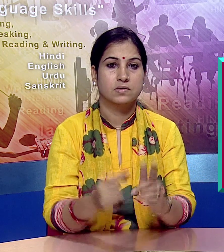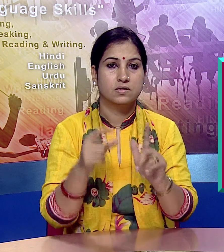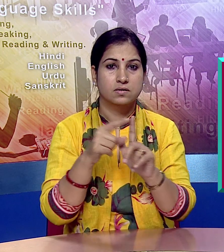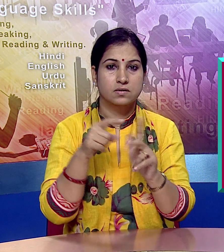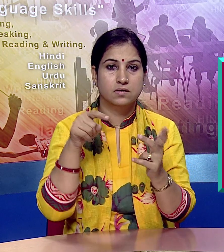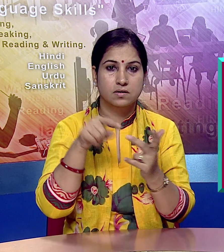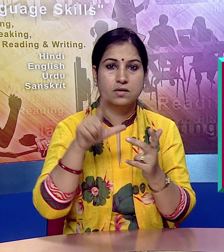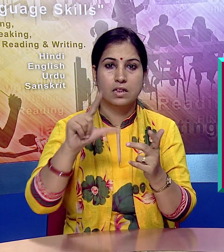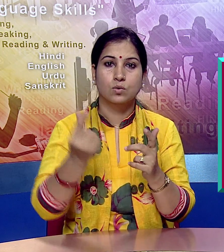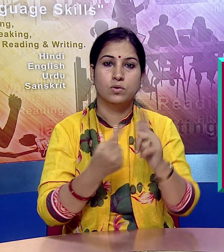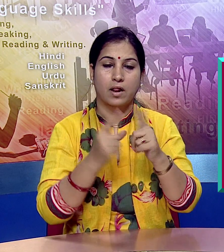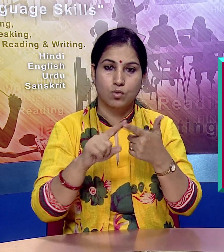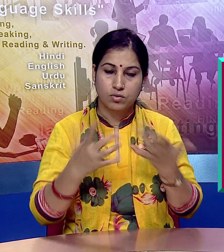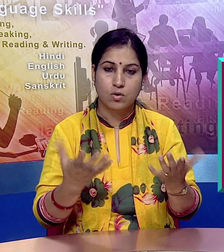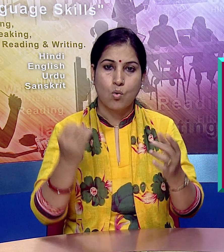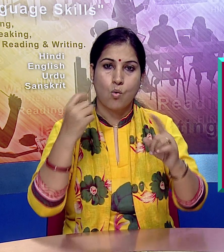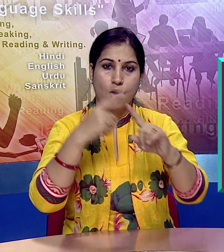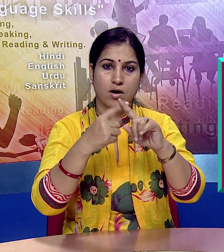dilute oxalic acid